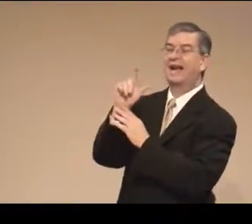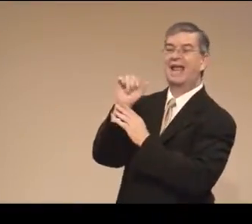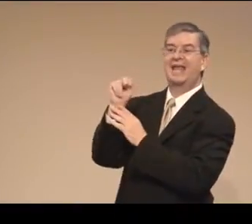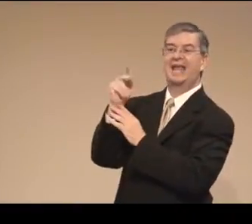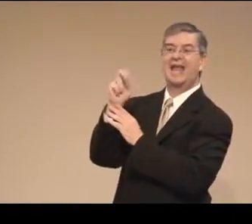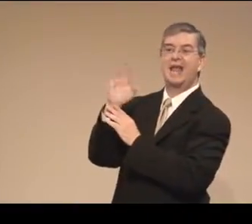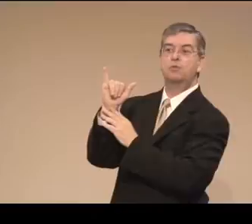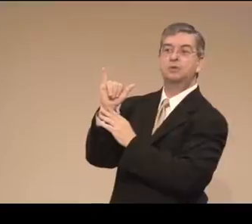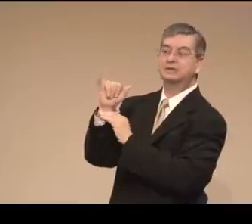famous.